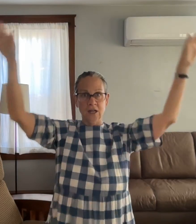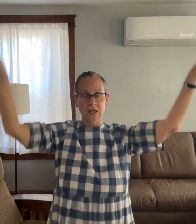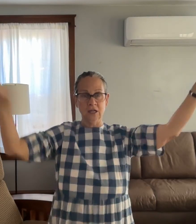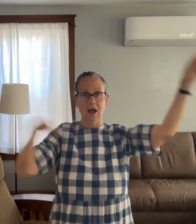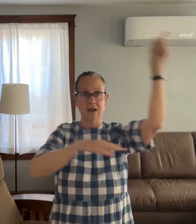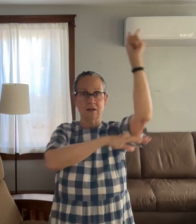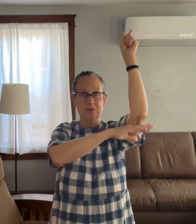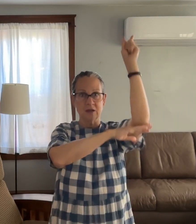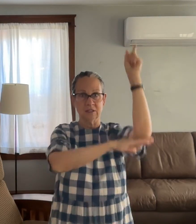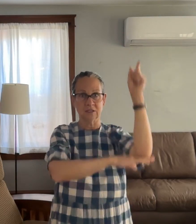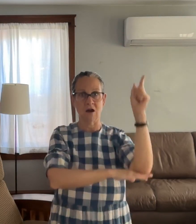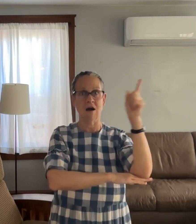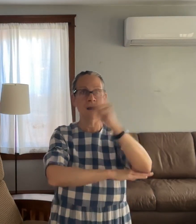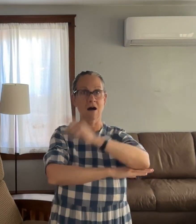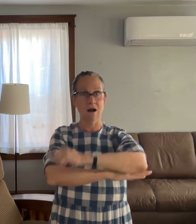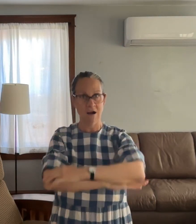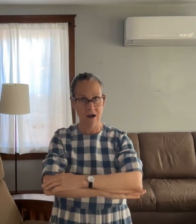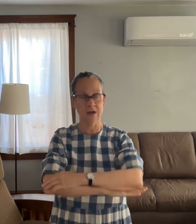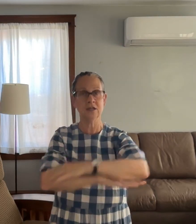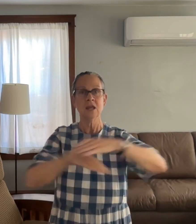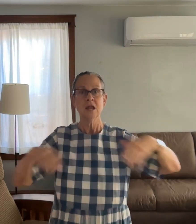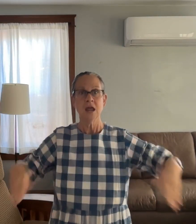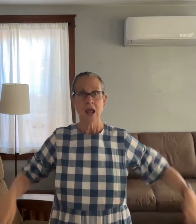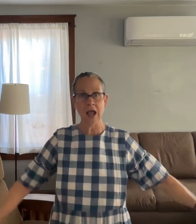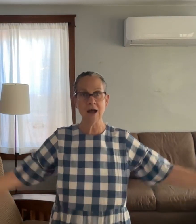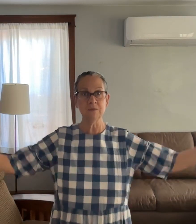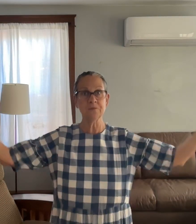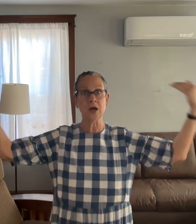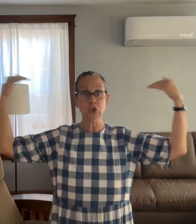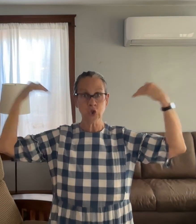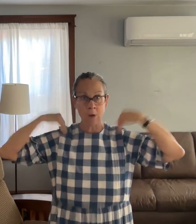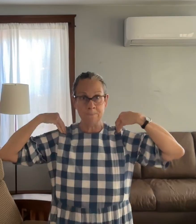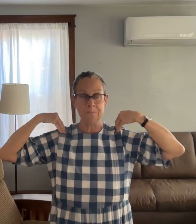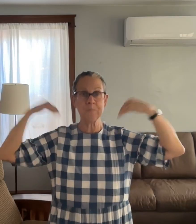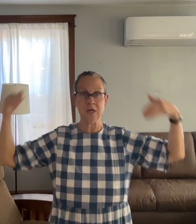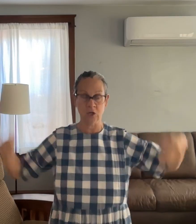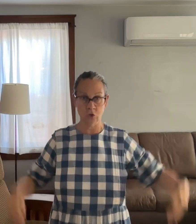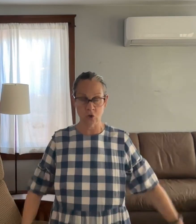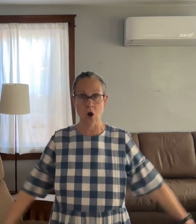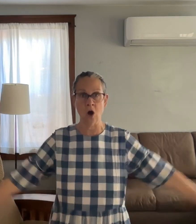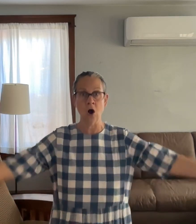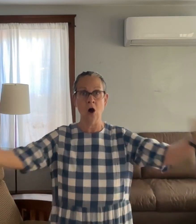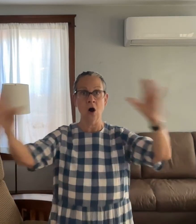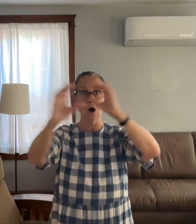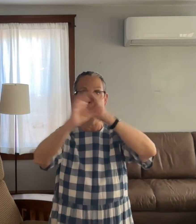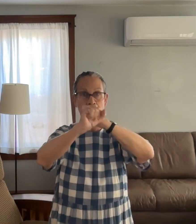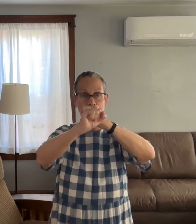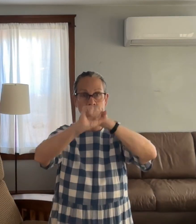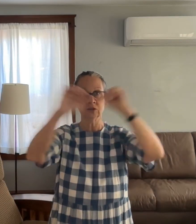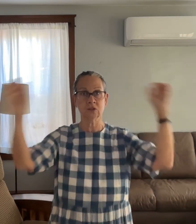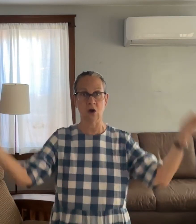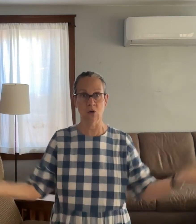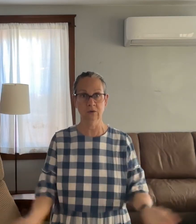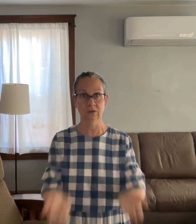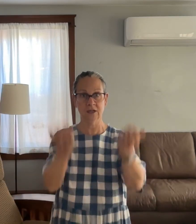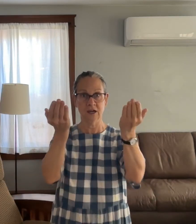shining like the sun. At the trumpet call, also